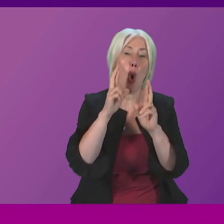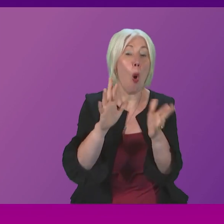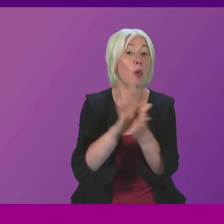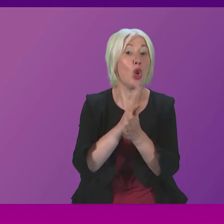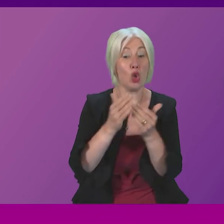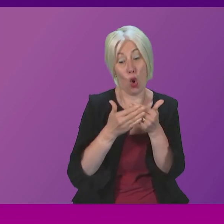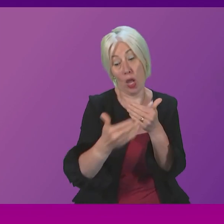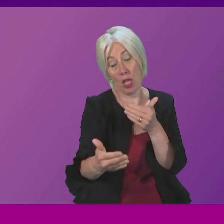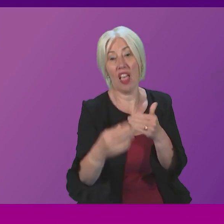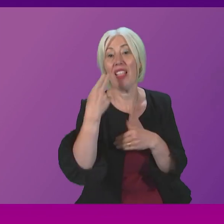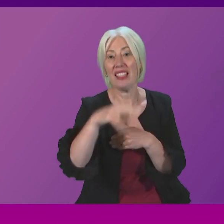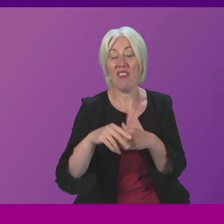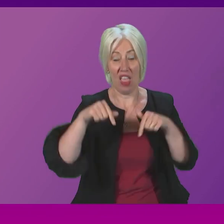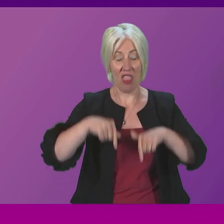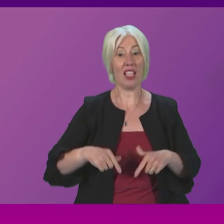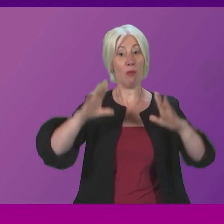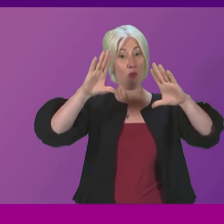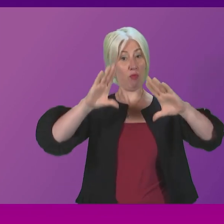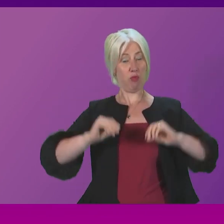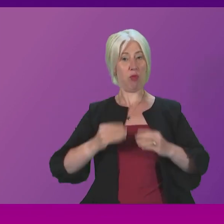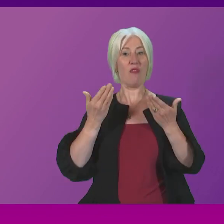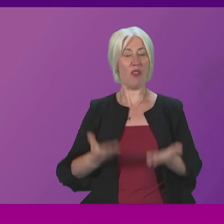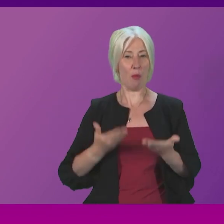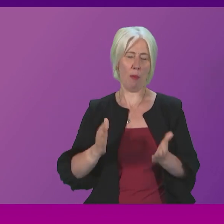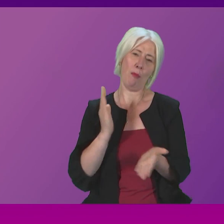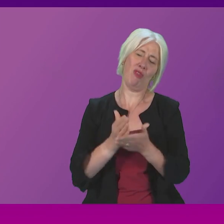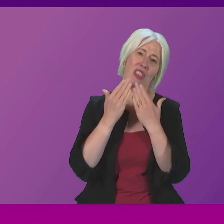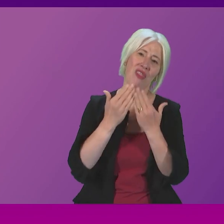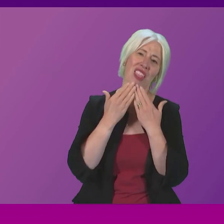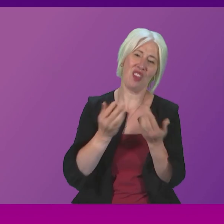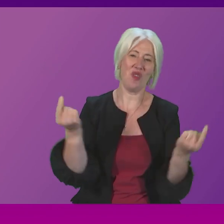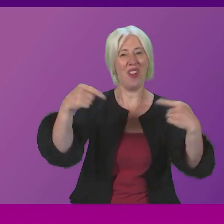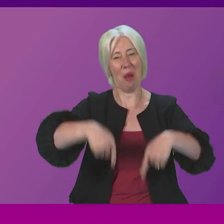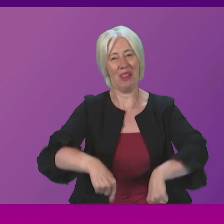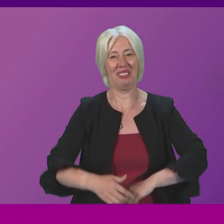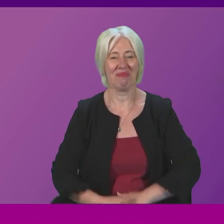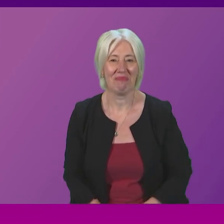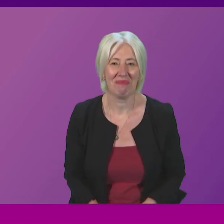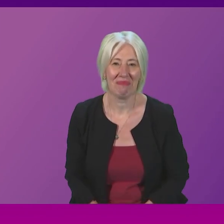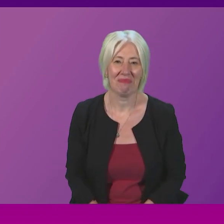the day, and that's us finish this session for the moment. But thank you all very much indeed for being here.